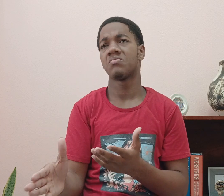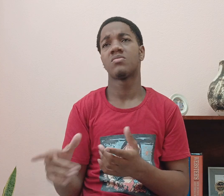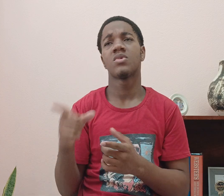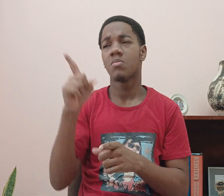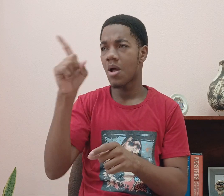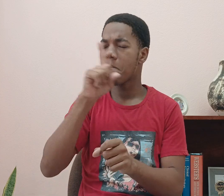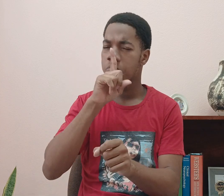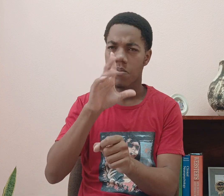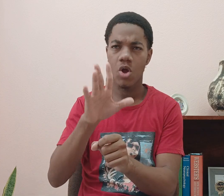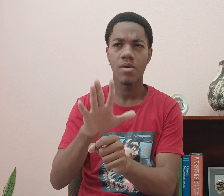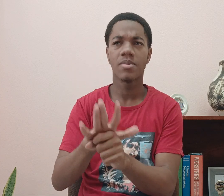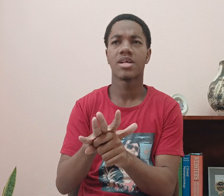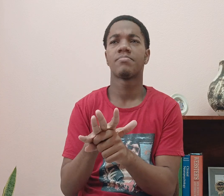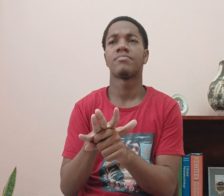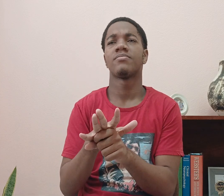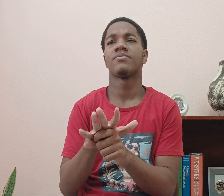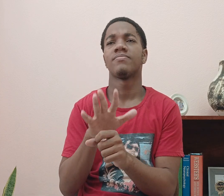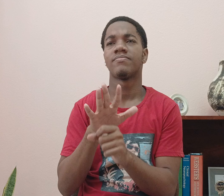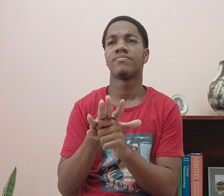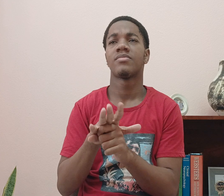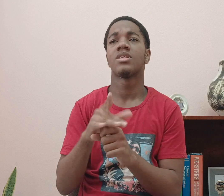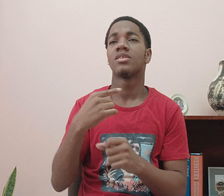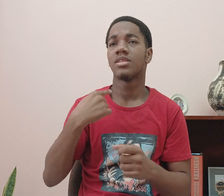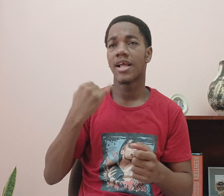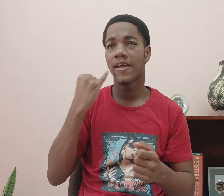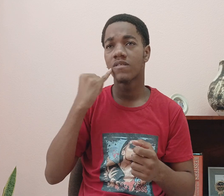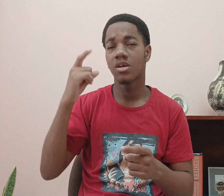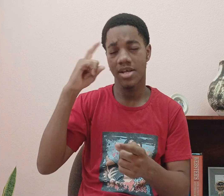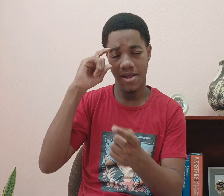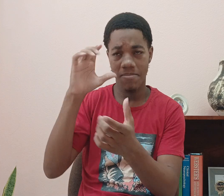Believe Him and all will be well.